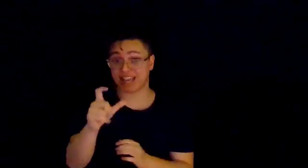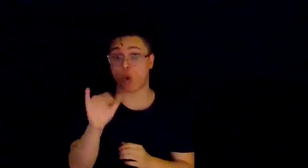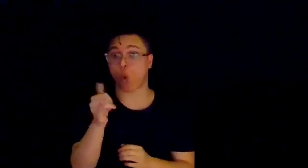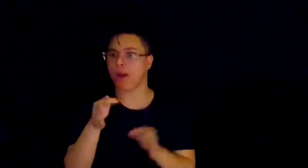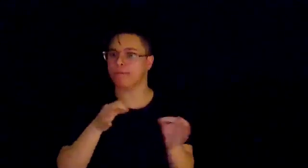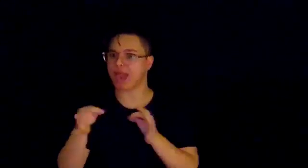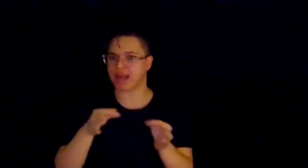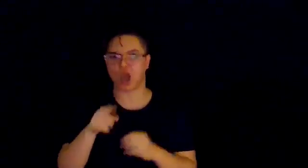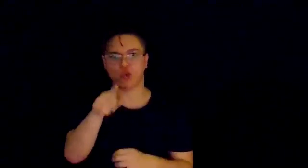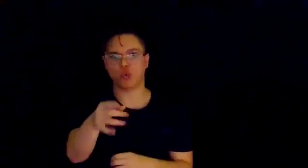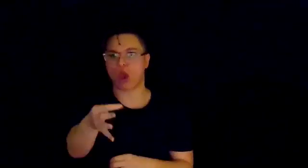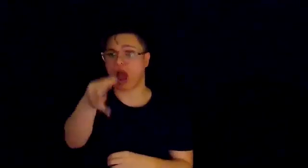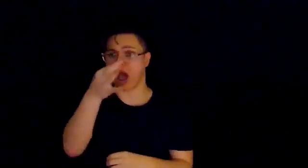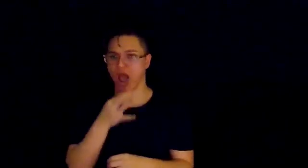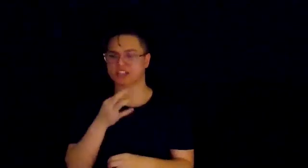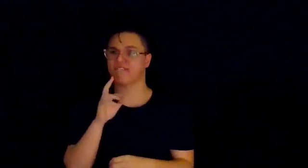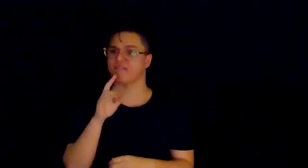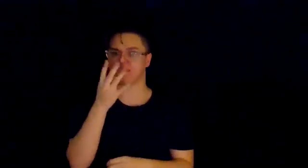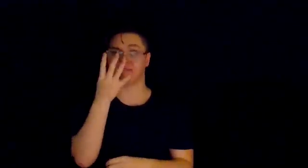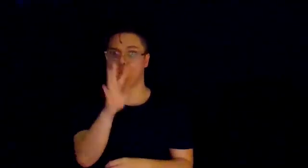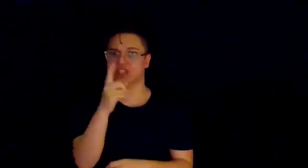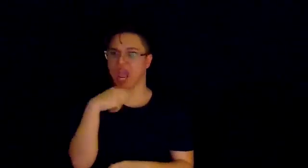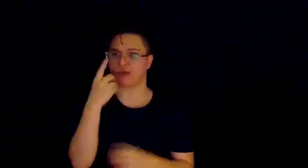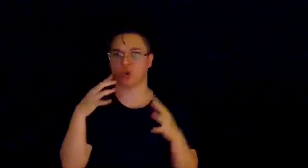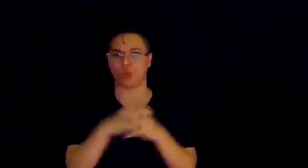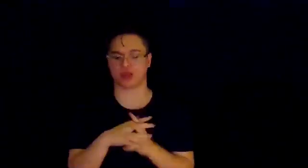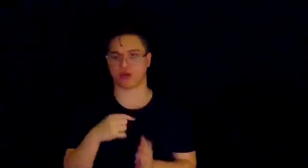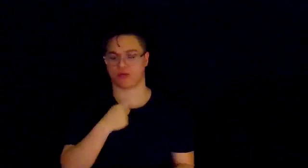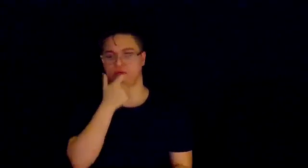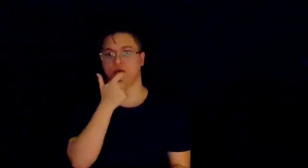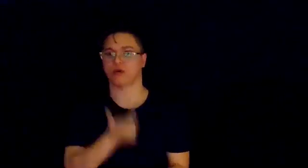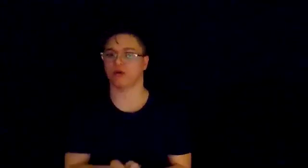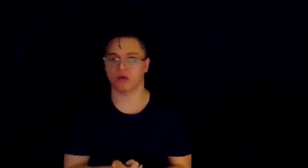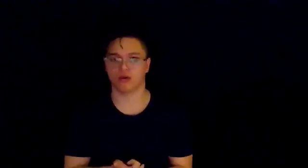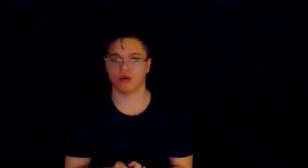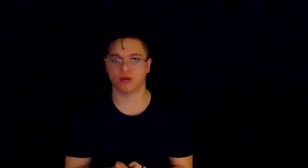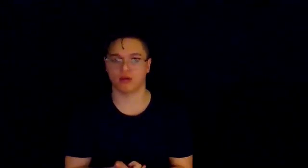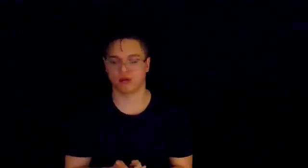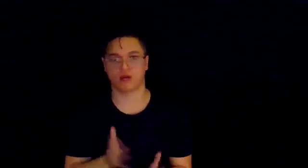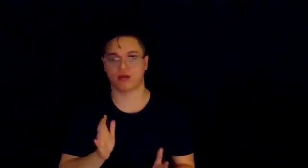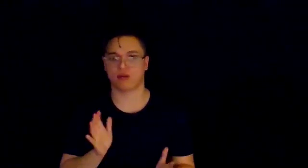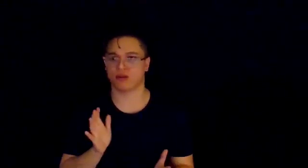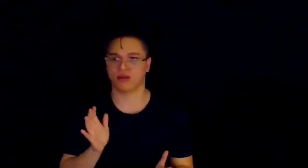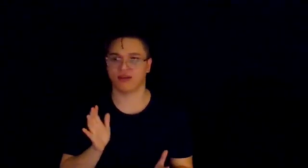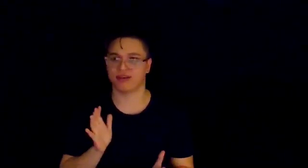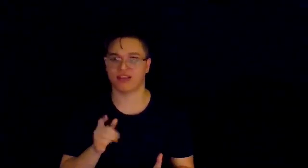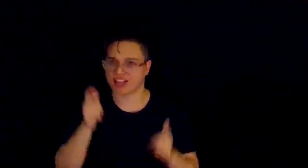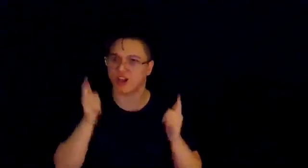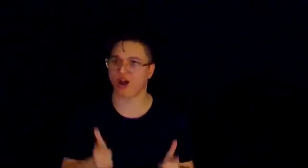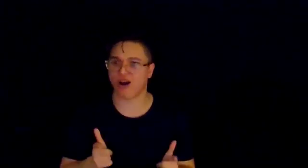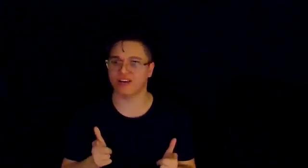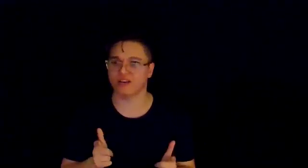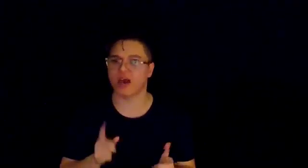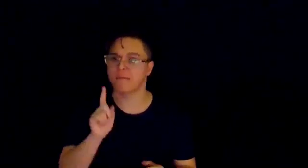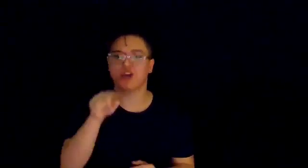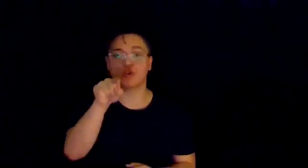your bookings. The LAC and the planner, if you ask them for 40 hours a week, they might be shocked at first. They